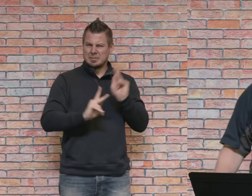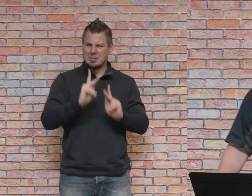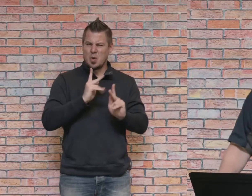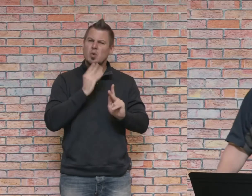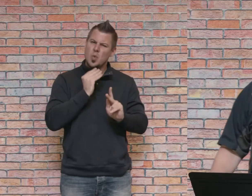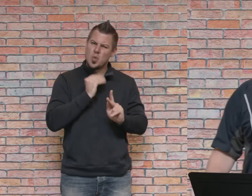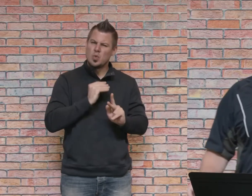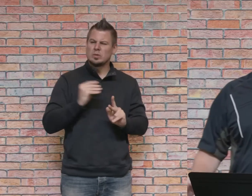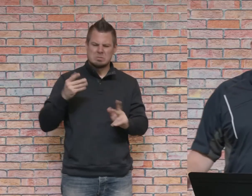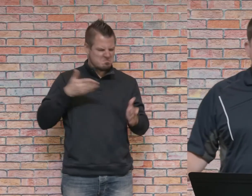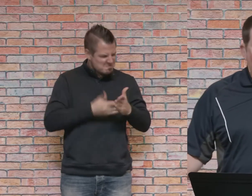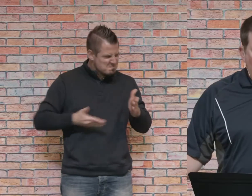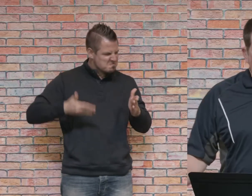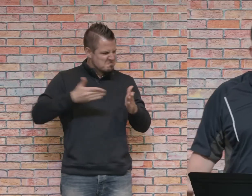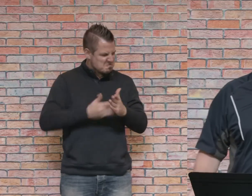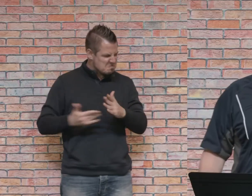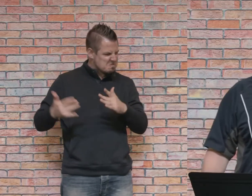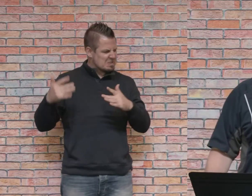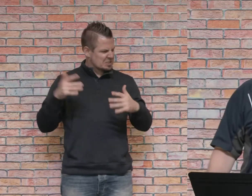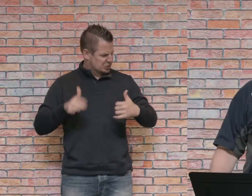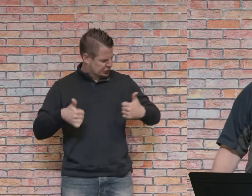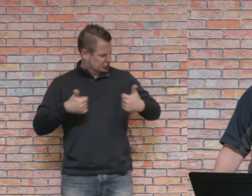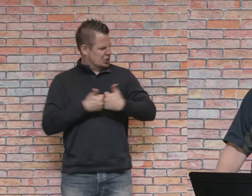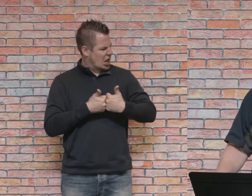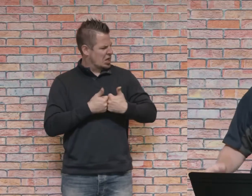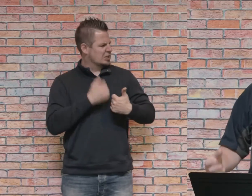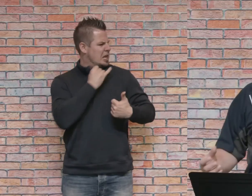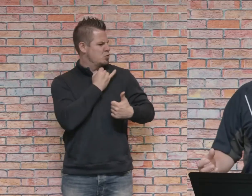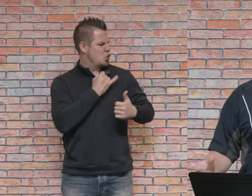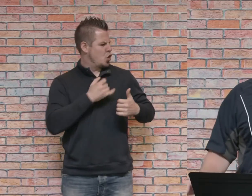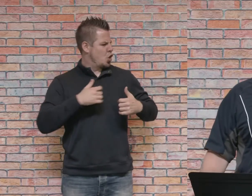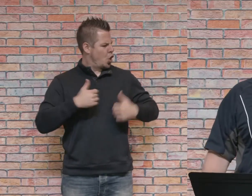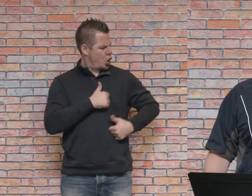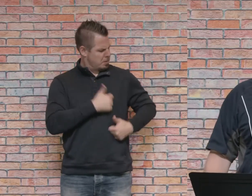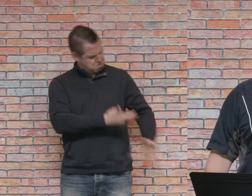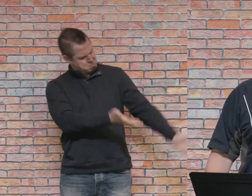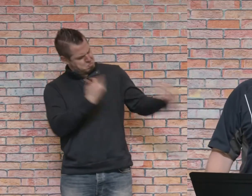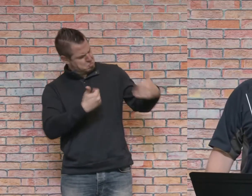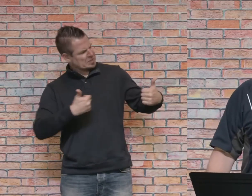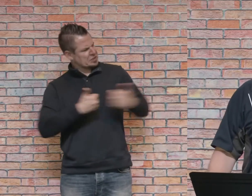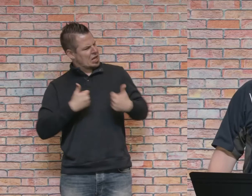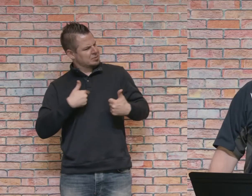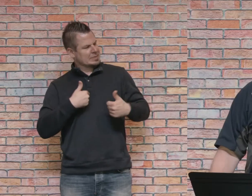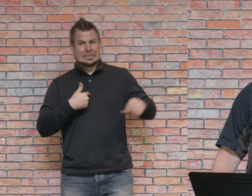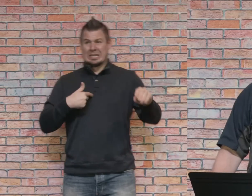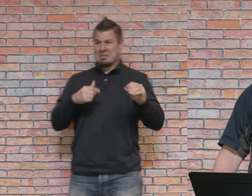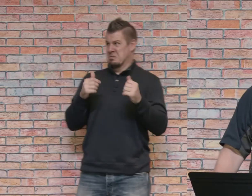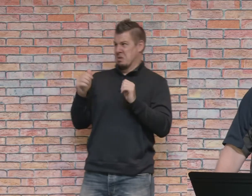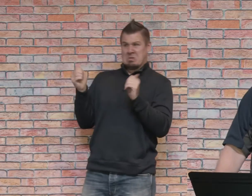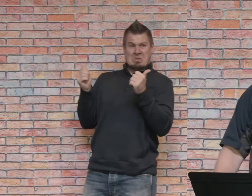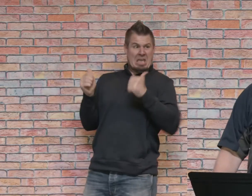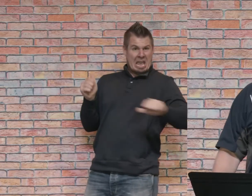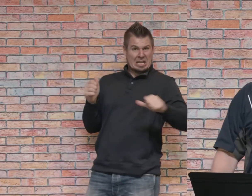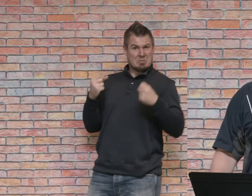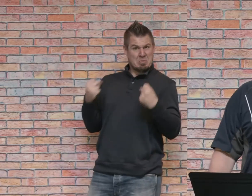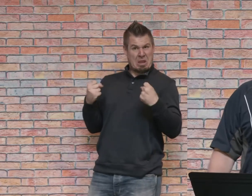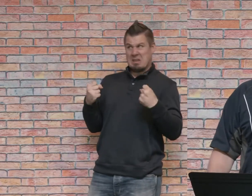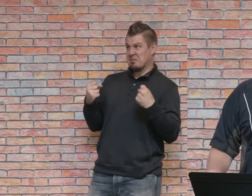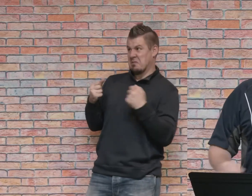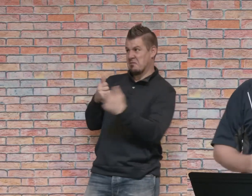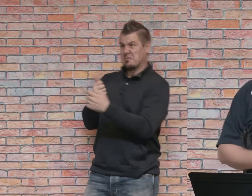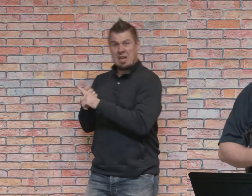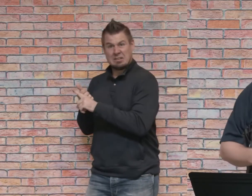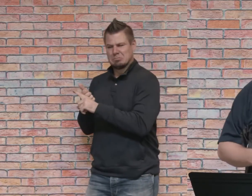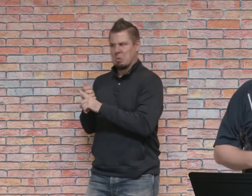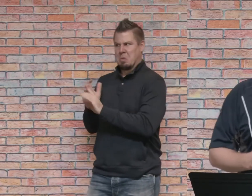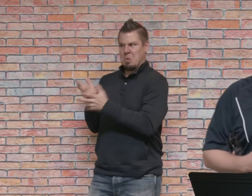God. He challenges the army of Israel to fight, and nobody wants to fight him. David shows up, a young shepherd boy,